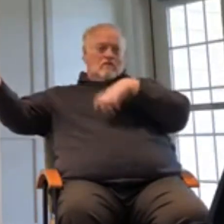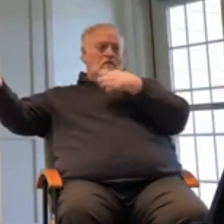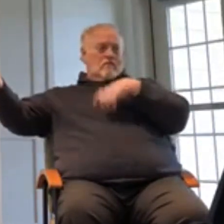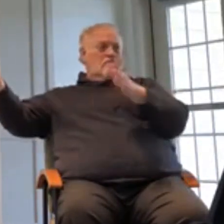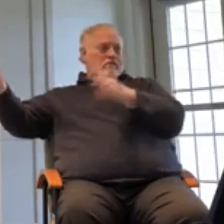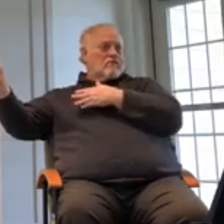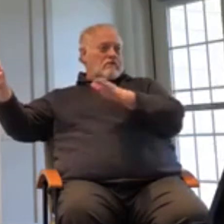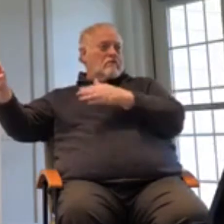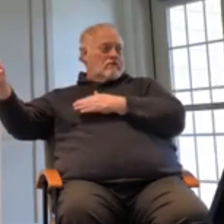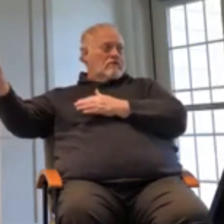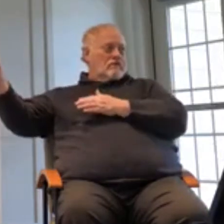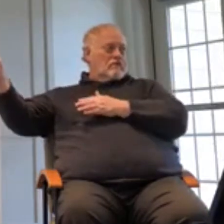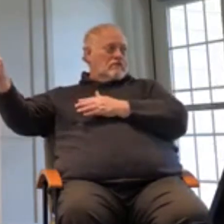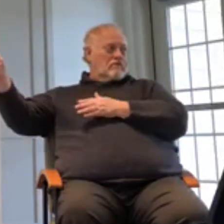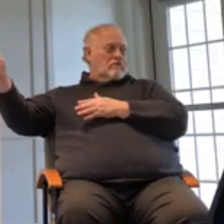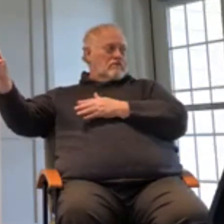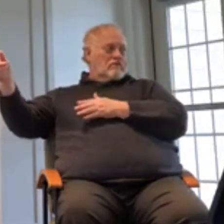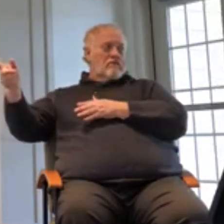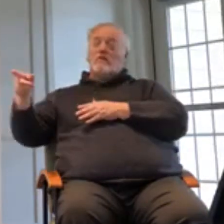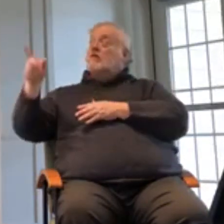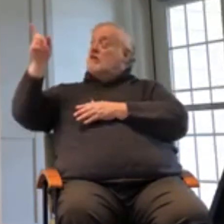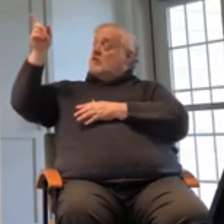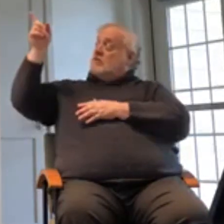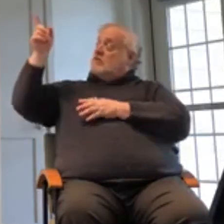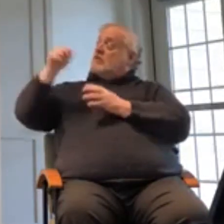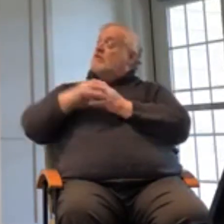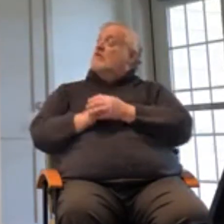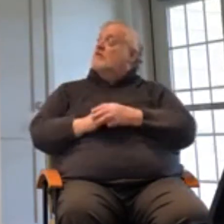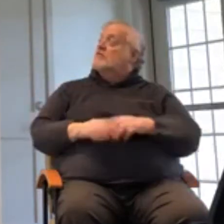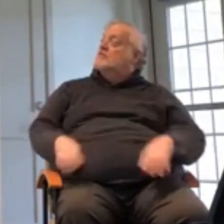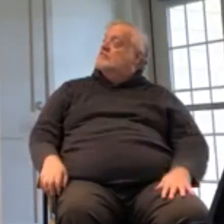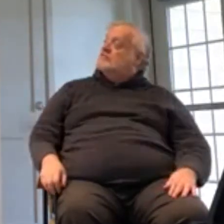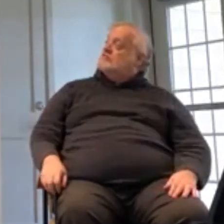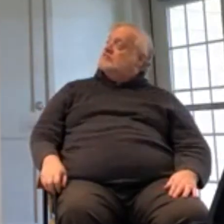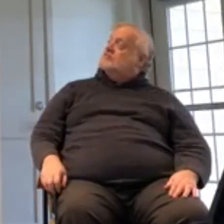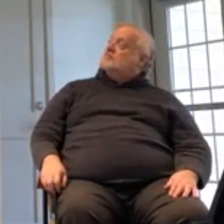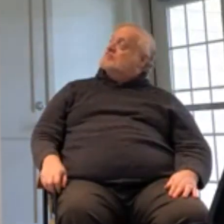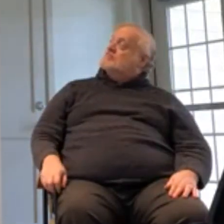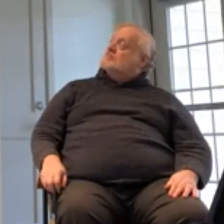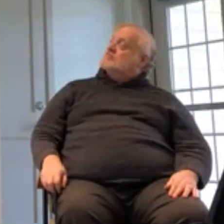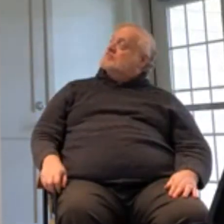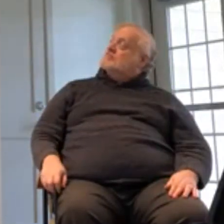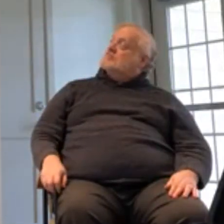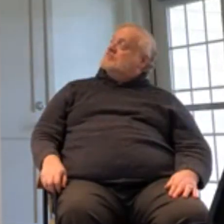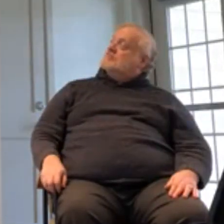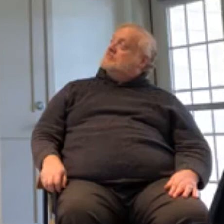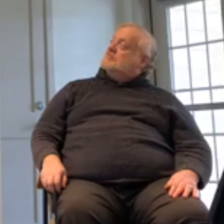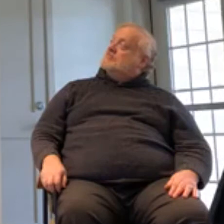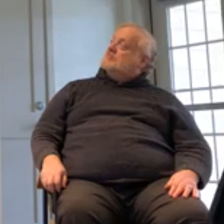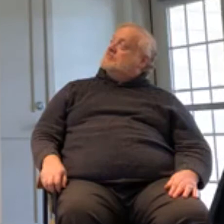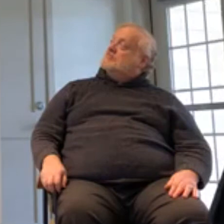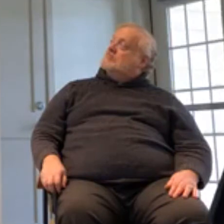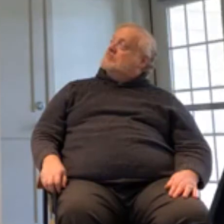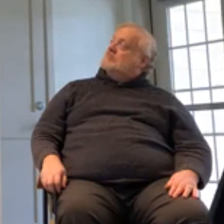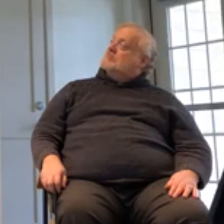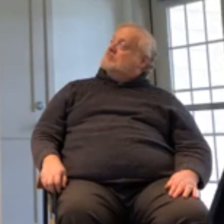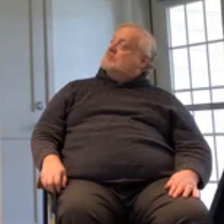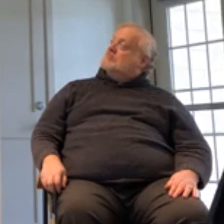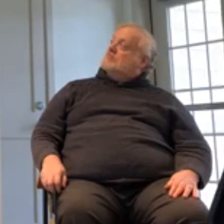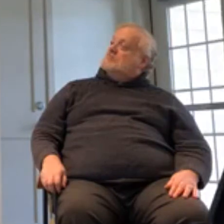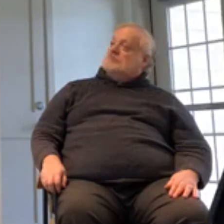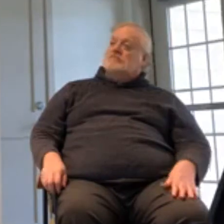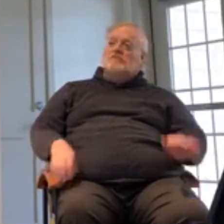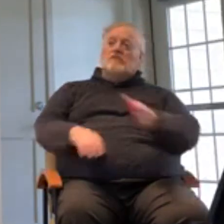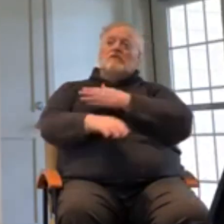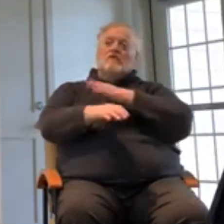up and they sing, "As the hart or as the deer panteth for the water, so my soul longeth after thee," the